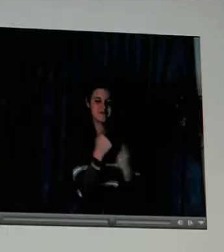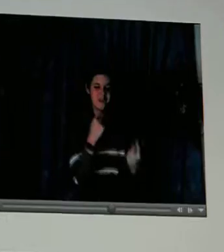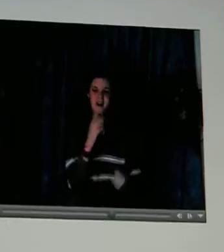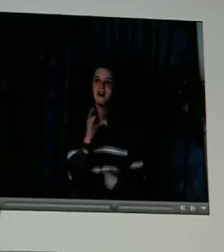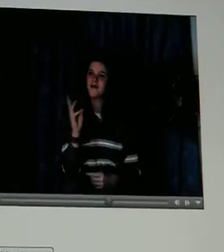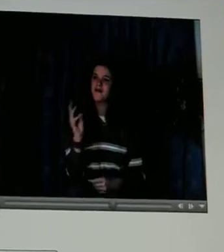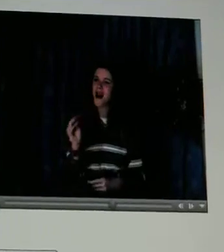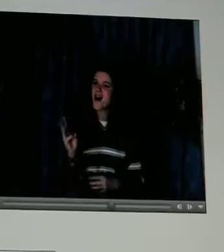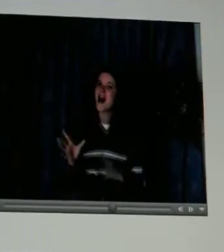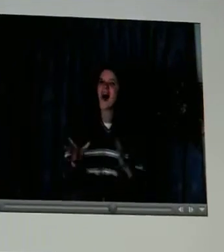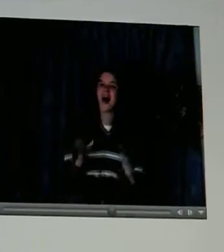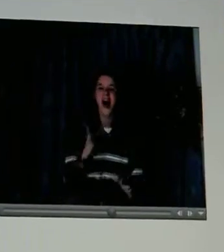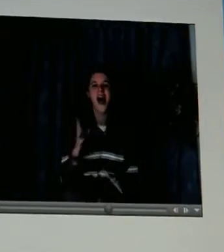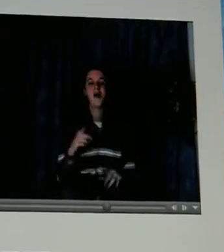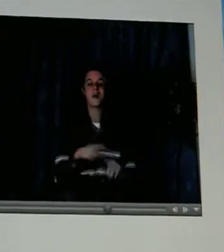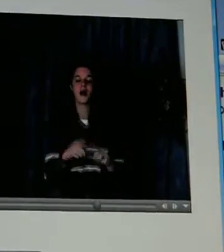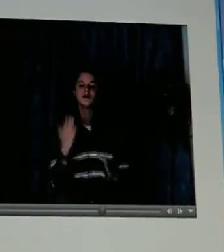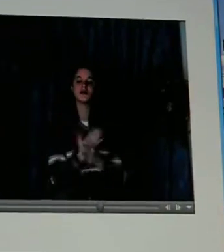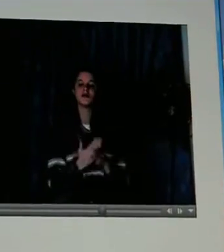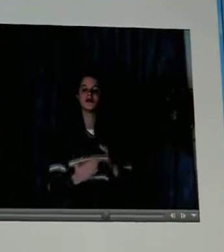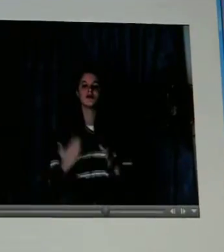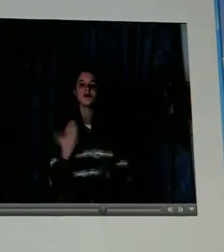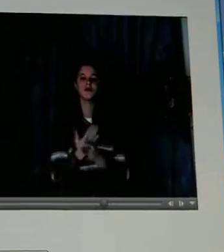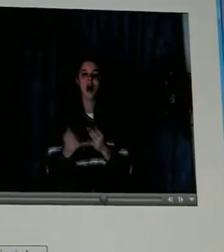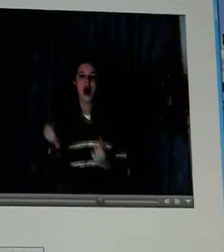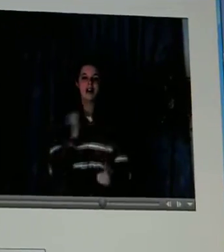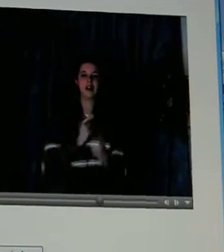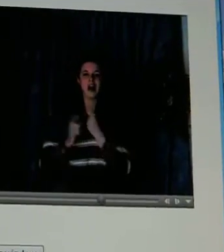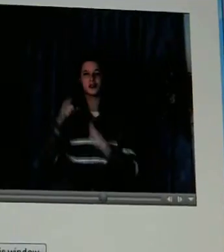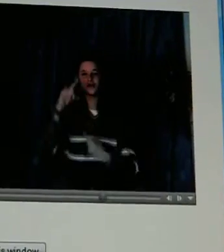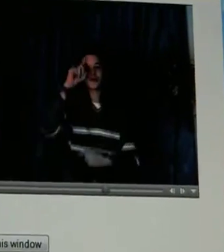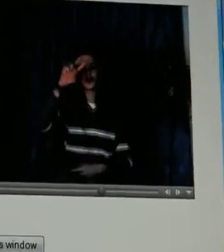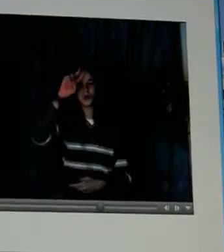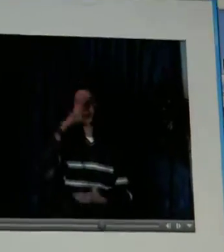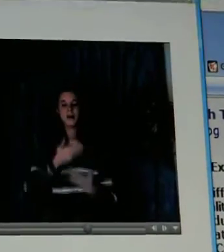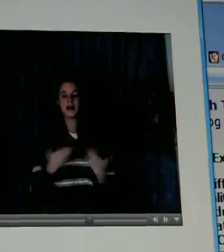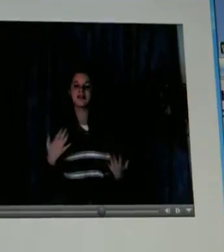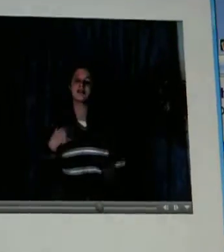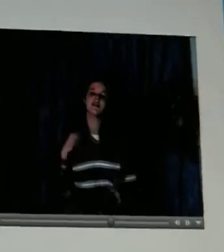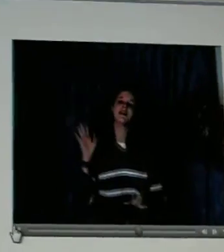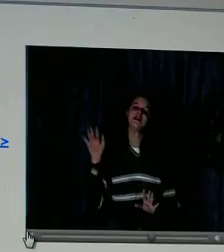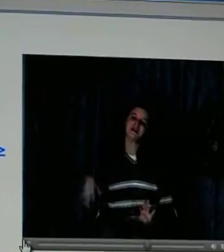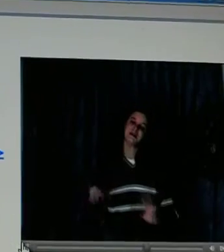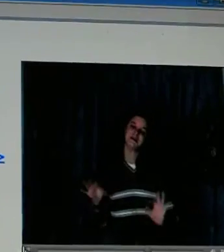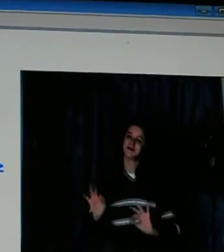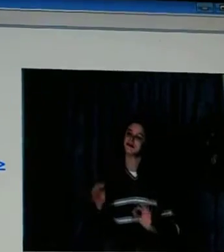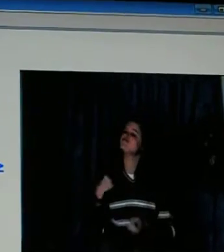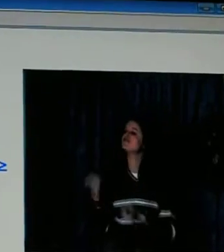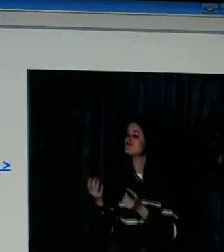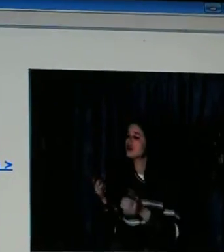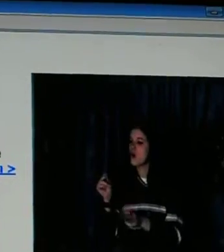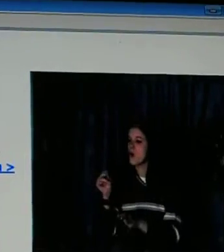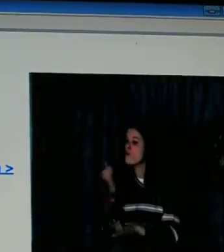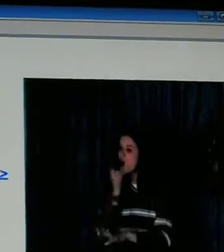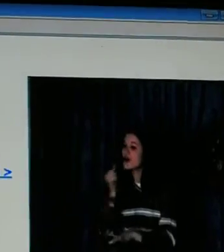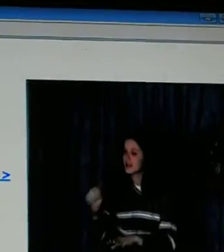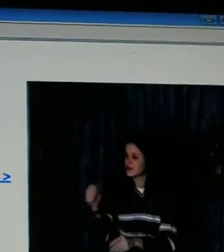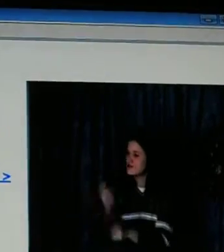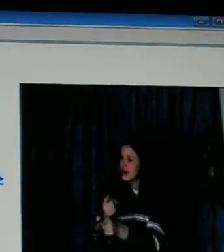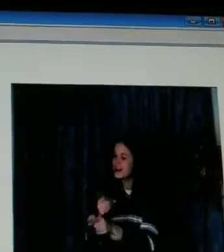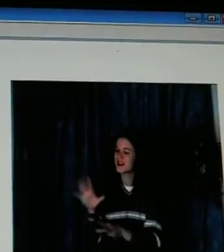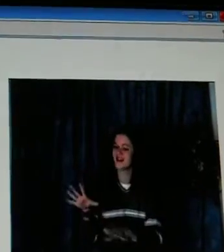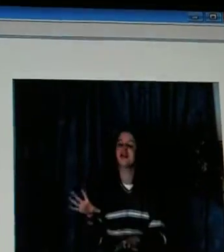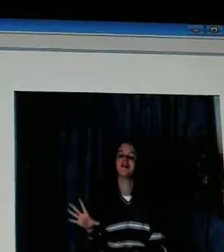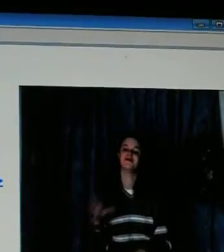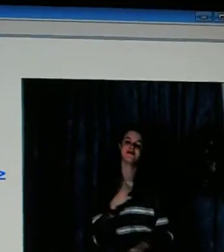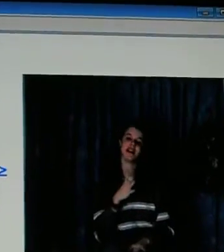what signs are for specific words. So I would tell them. But sometimes it bothered me because they'd ask stupid questions, and